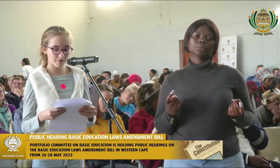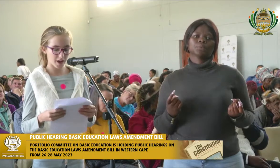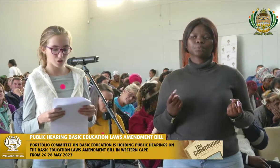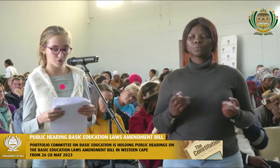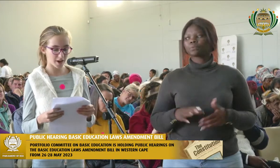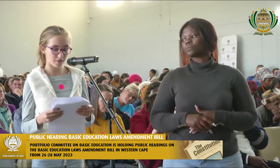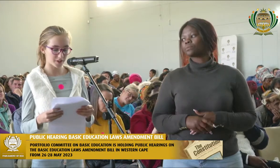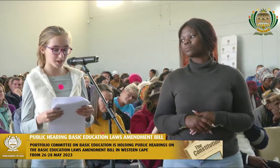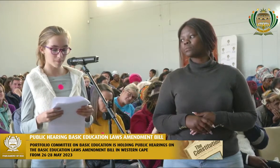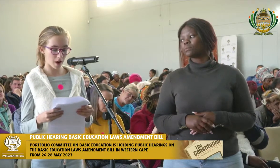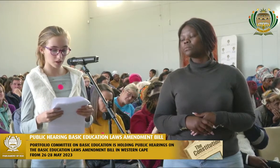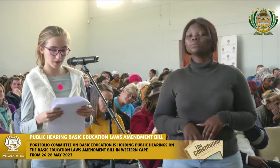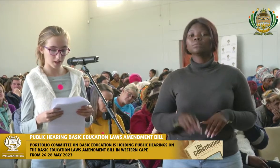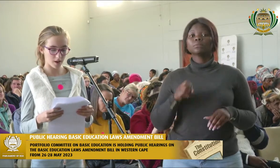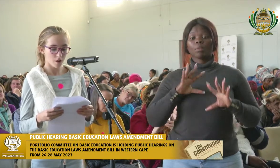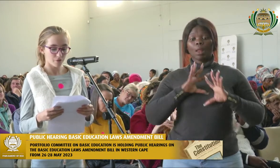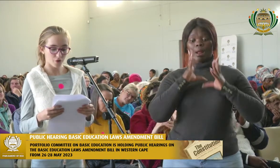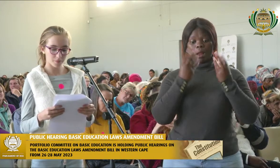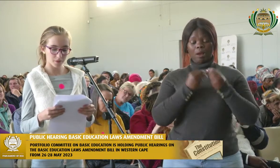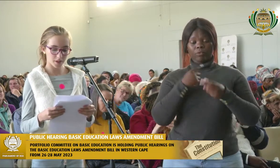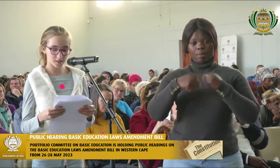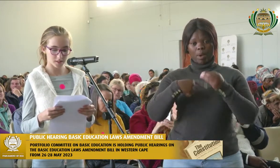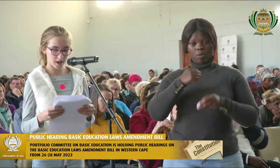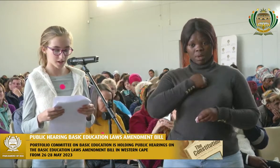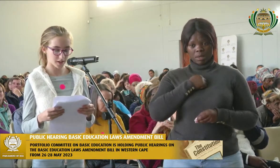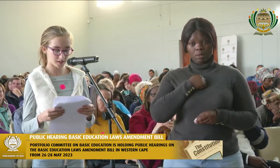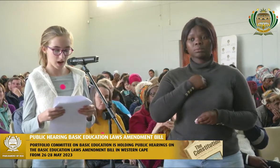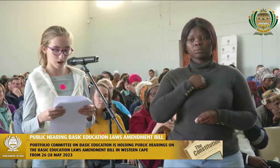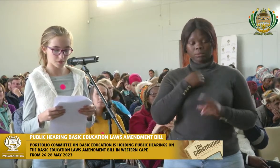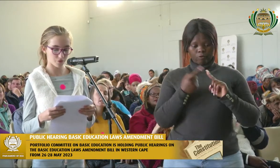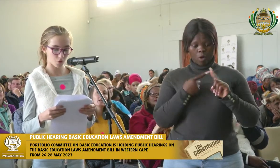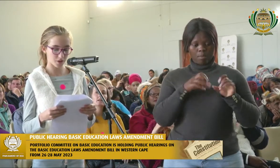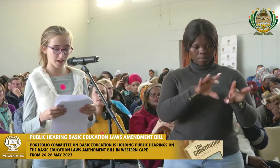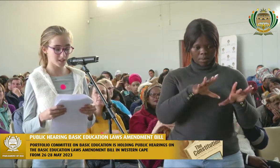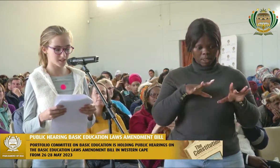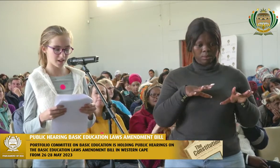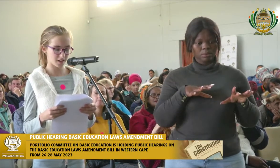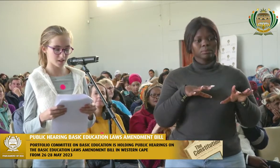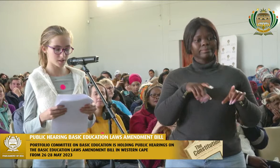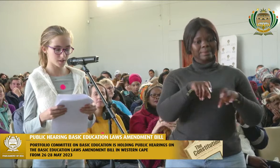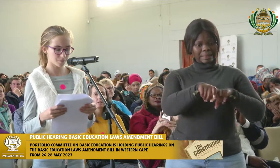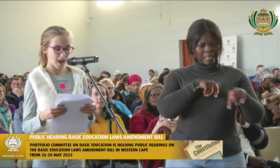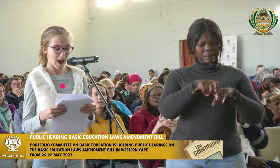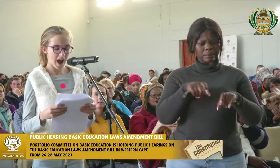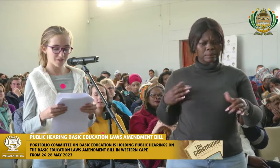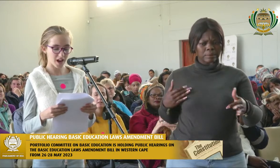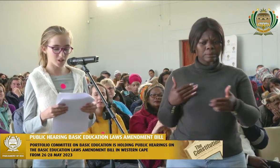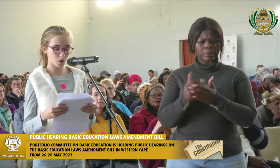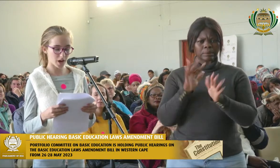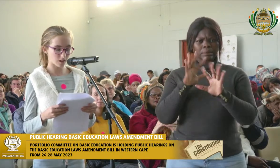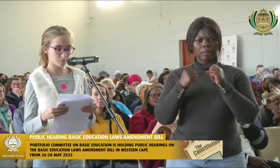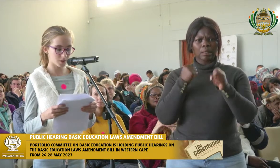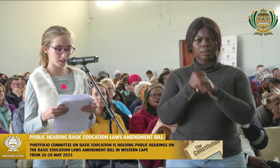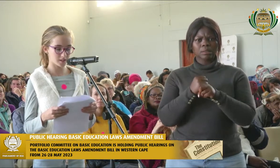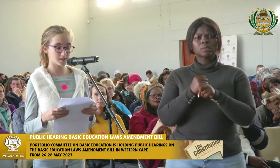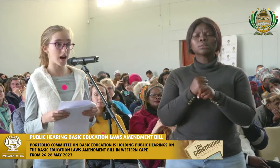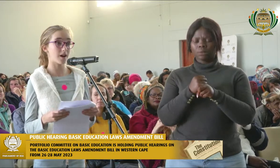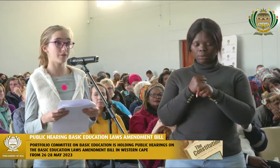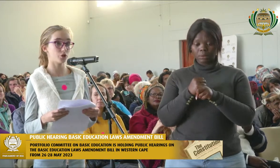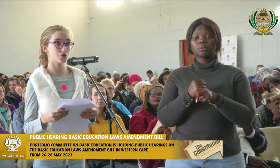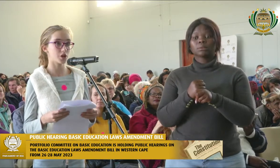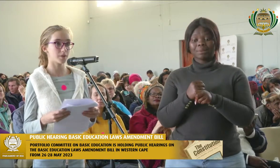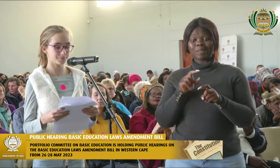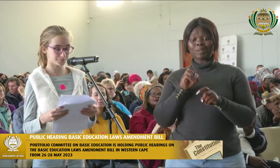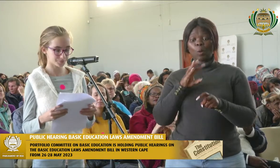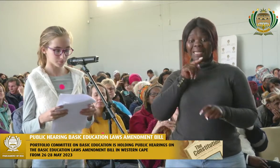How unfair to write everything about me from these tests and exams for the next 10 years. And that would ultimately decide